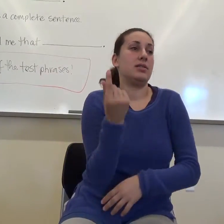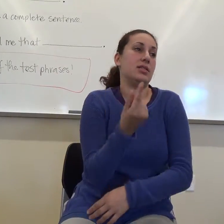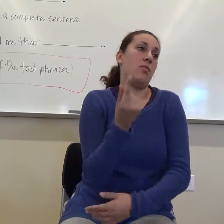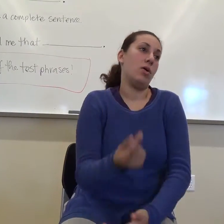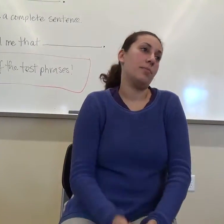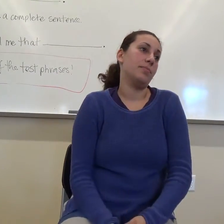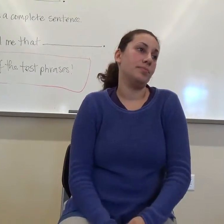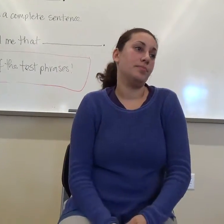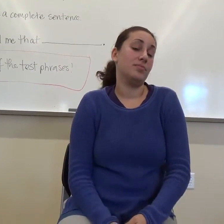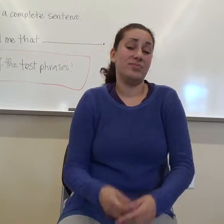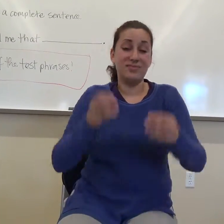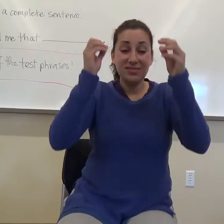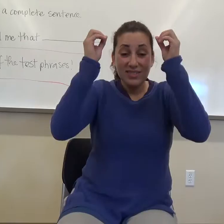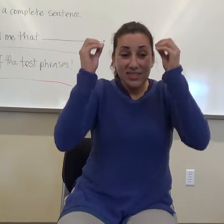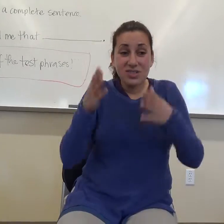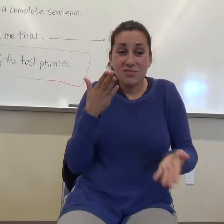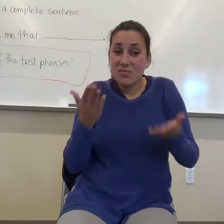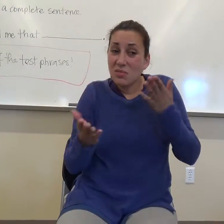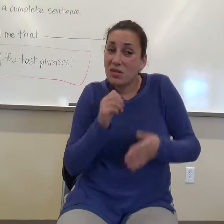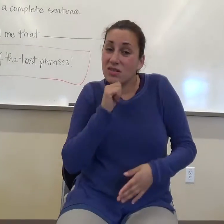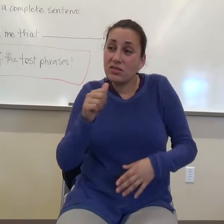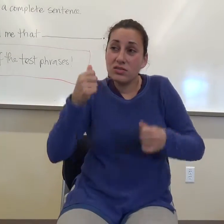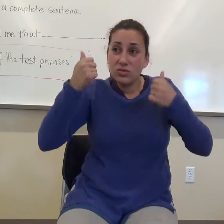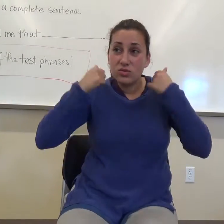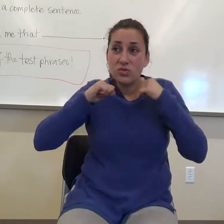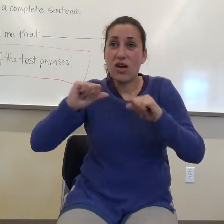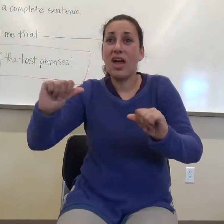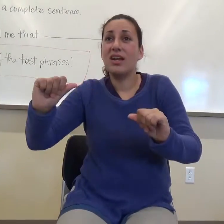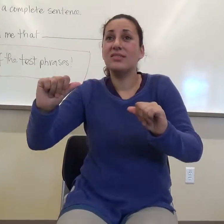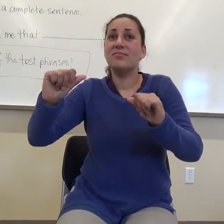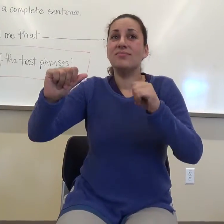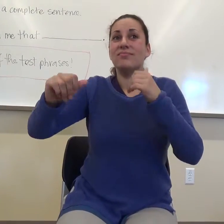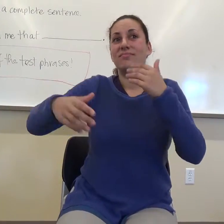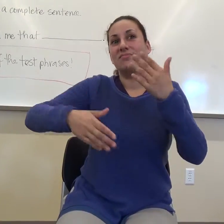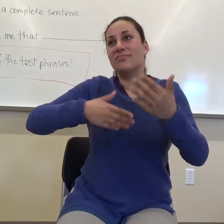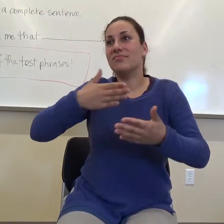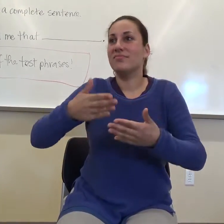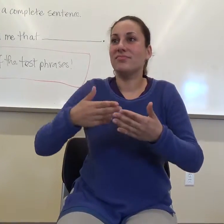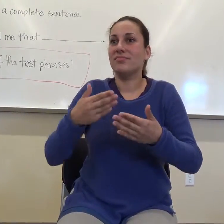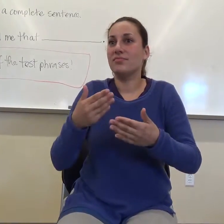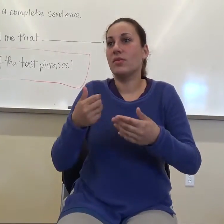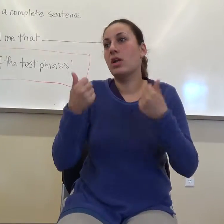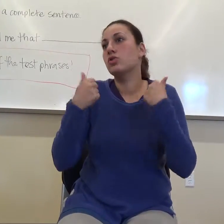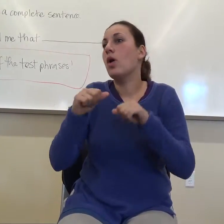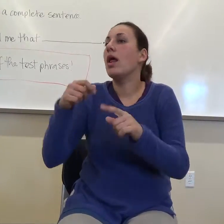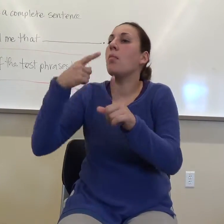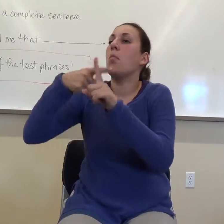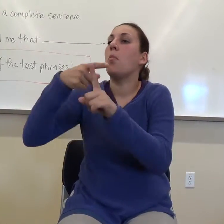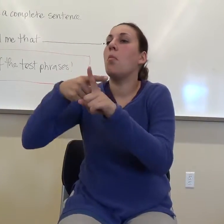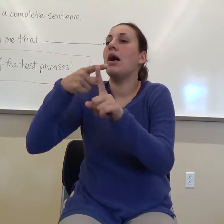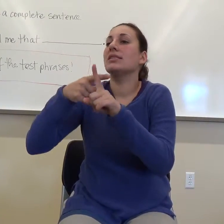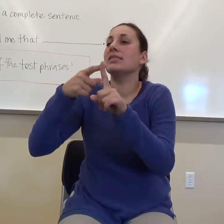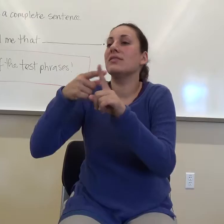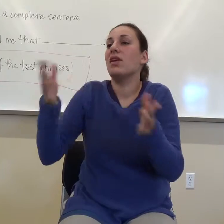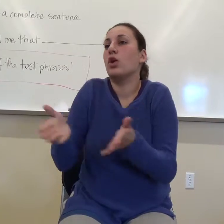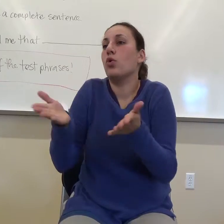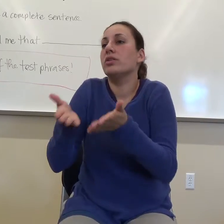The teachers may not make the effort to do something more positive, and they